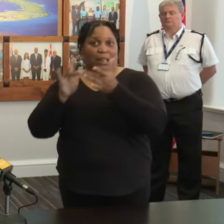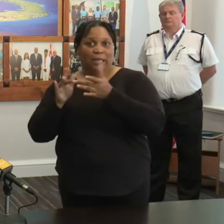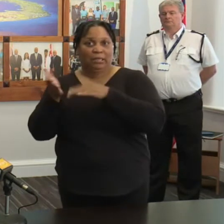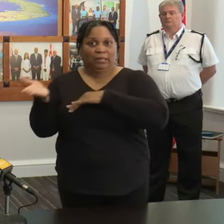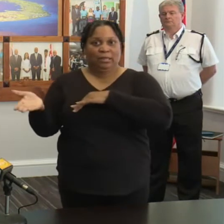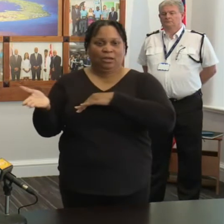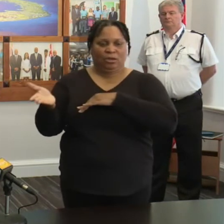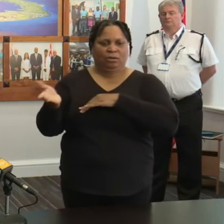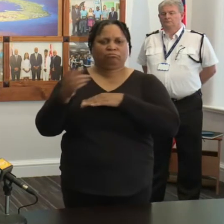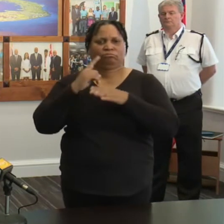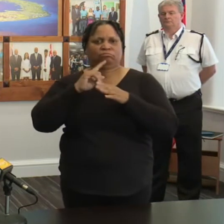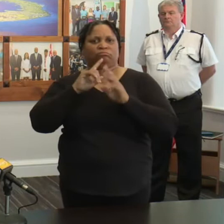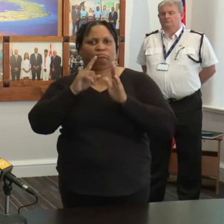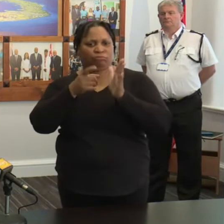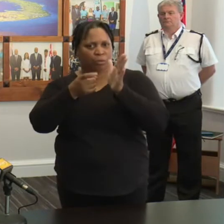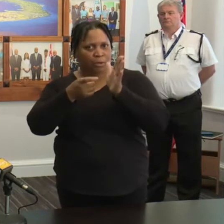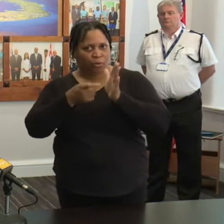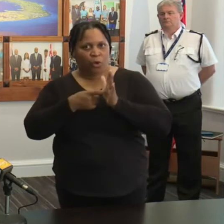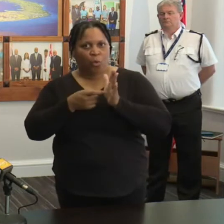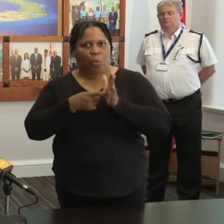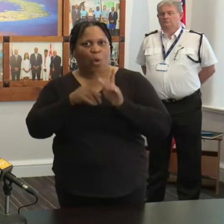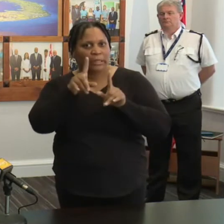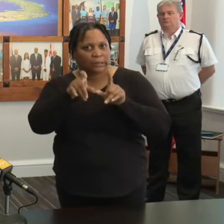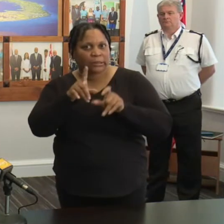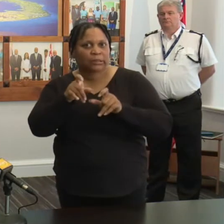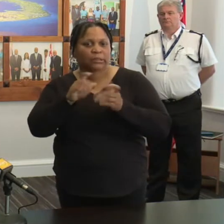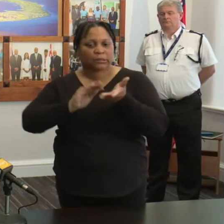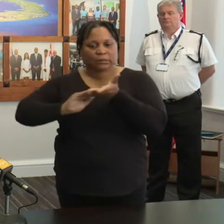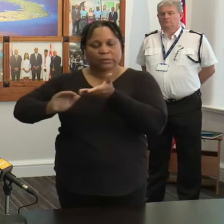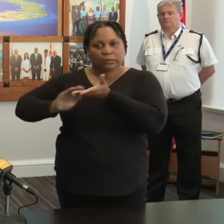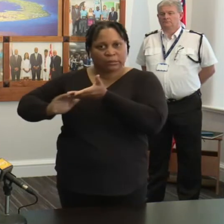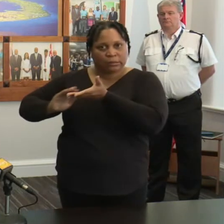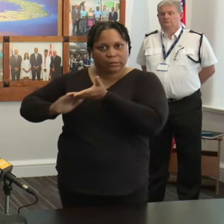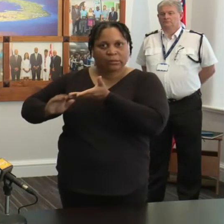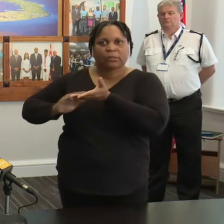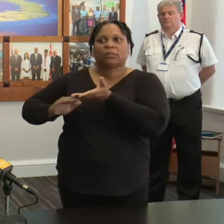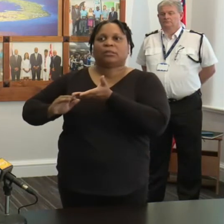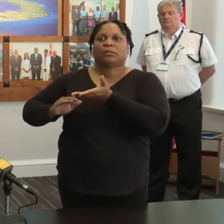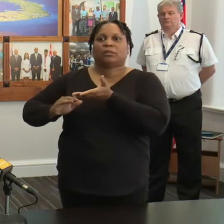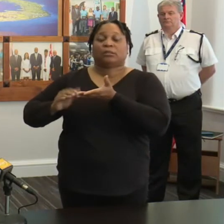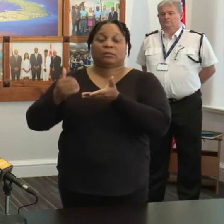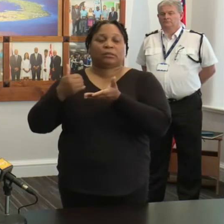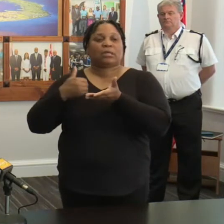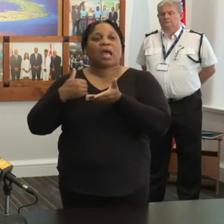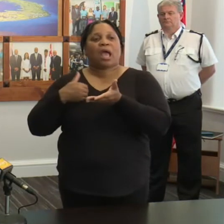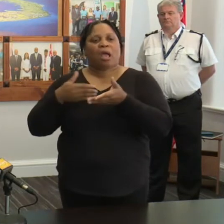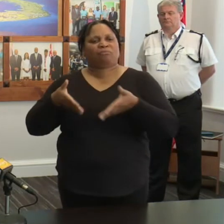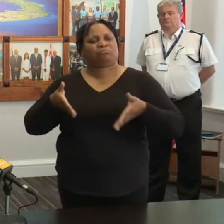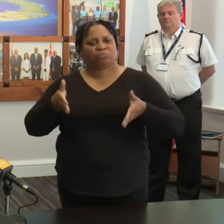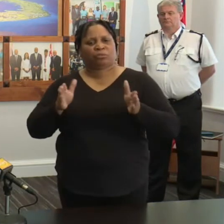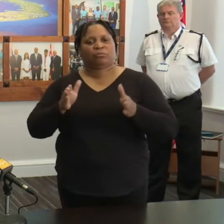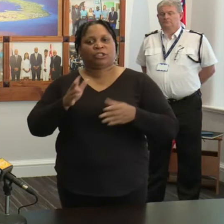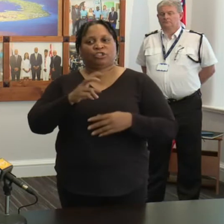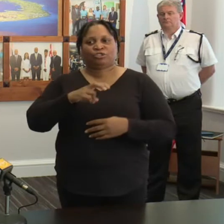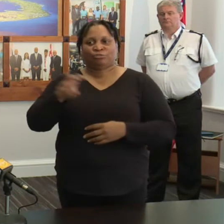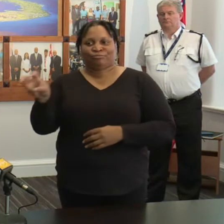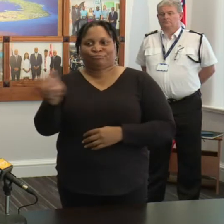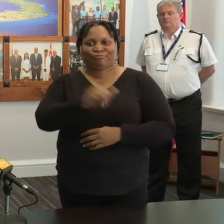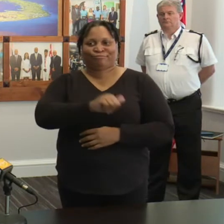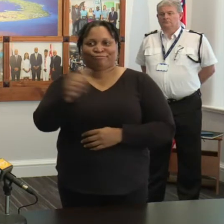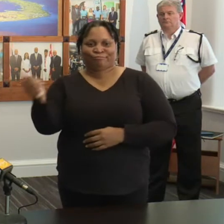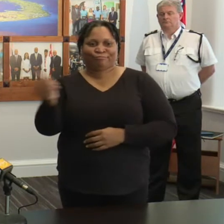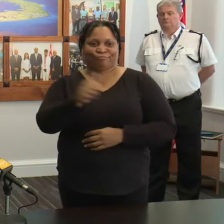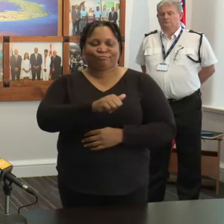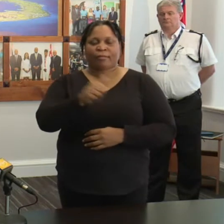and make your requests to be exempted from to have permission to travel during the shelter in